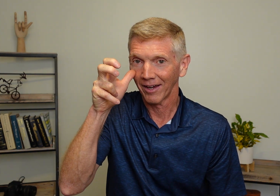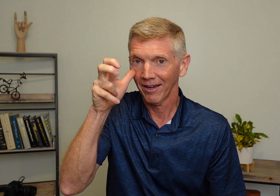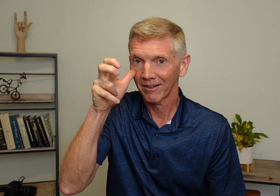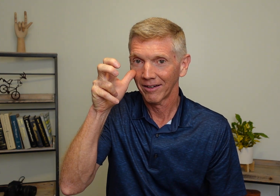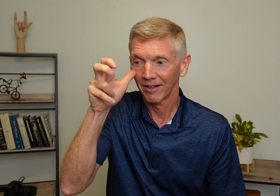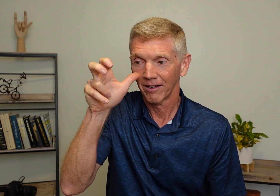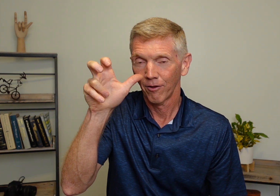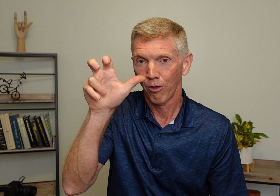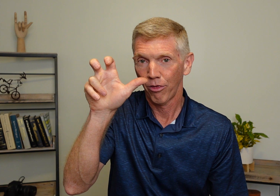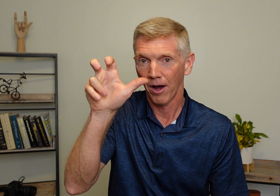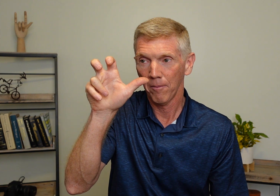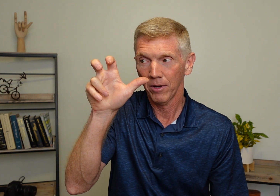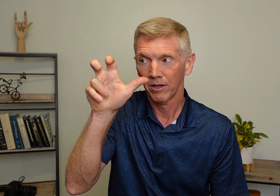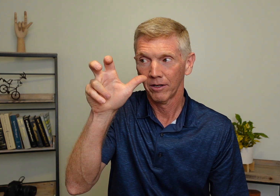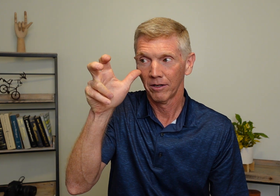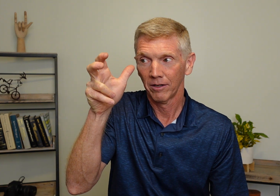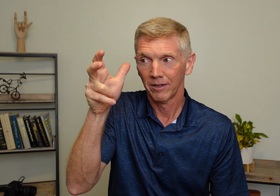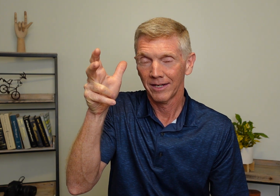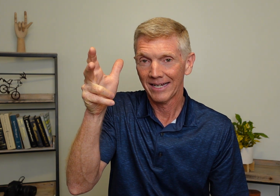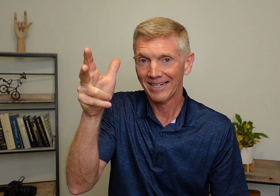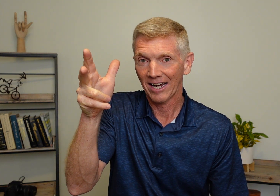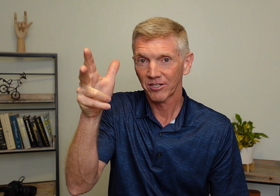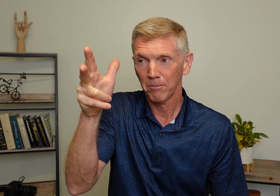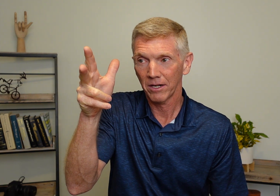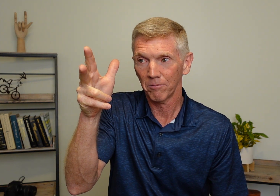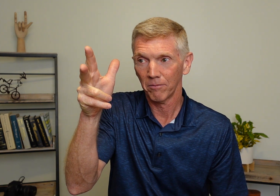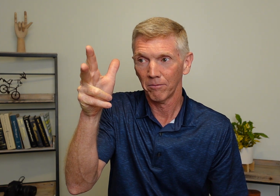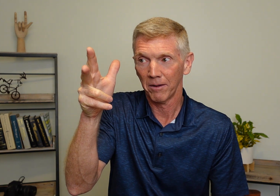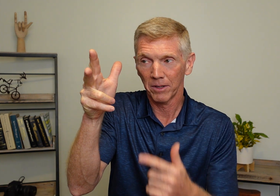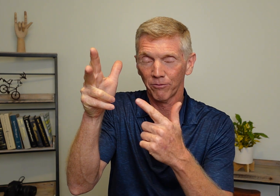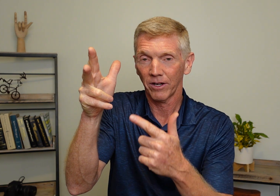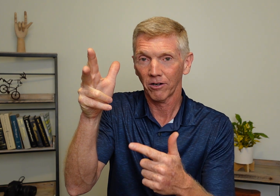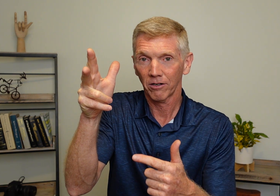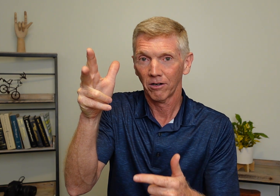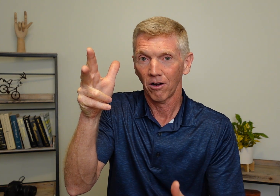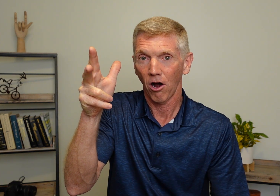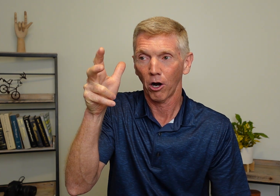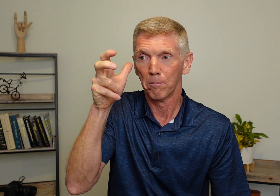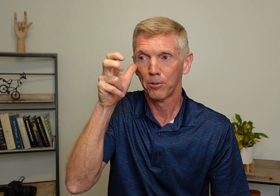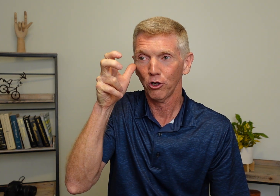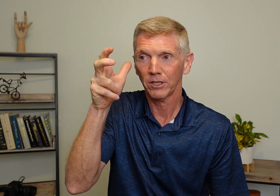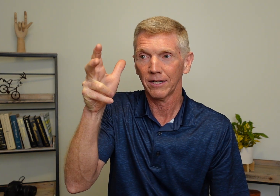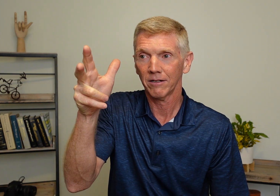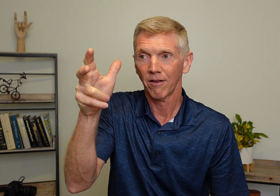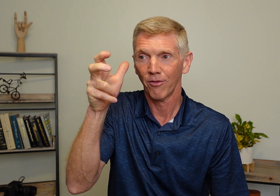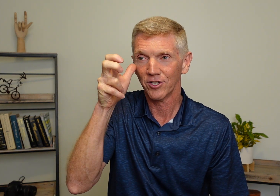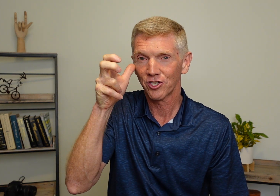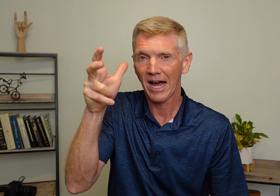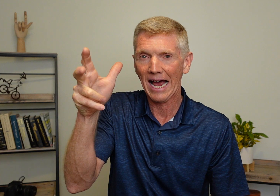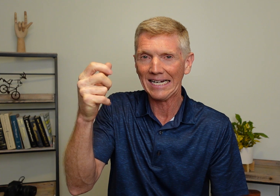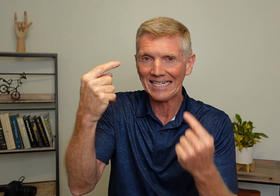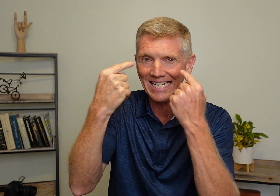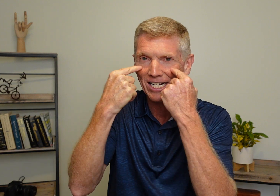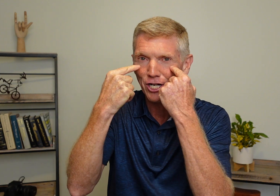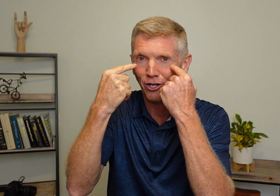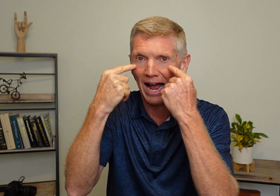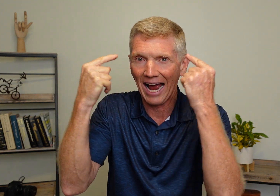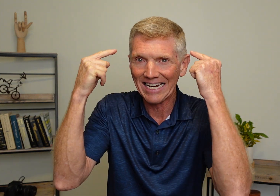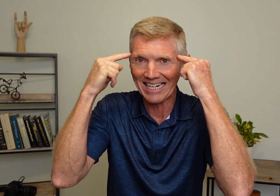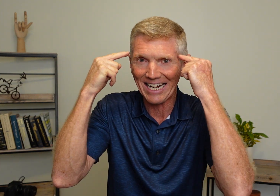Okay? Thumb, index and middle finger are pulling the signs into your eyes and into